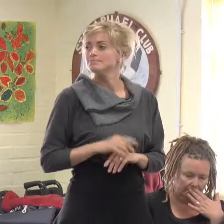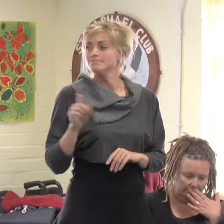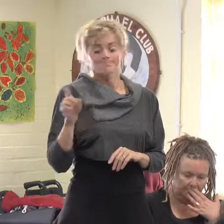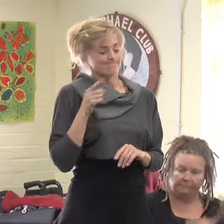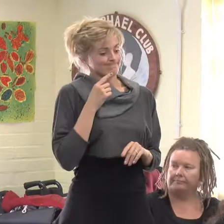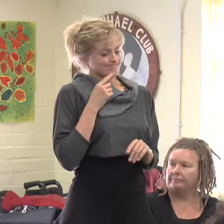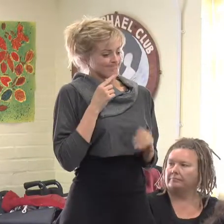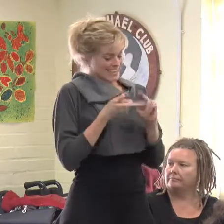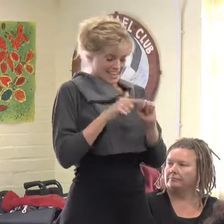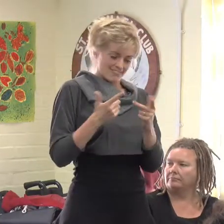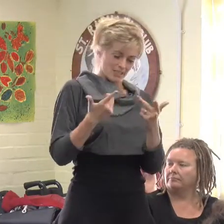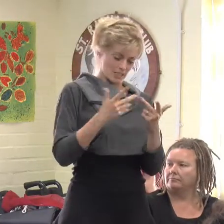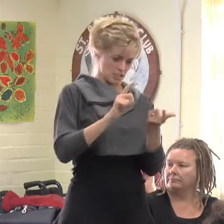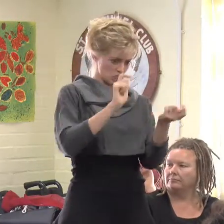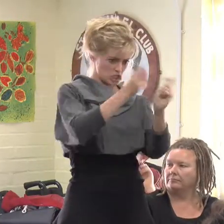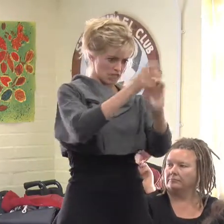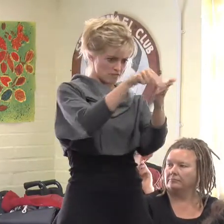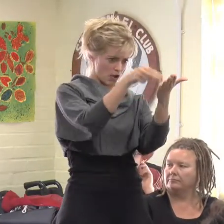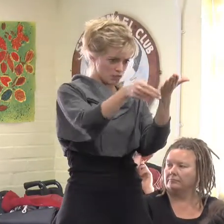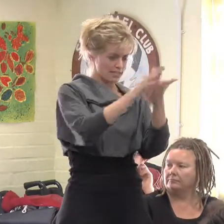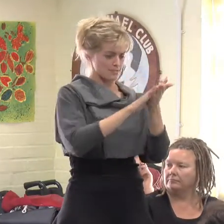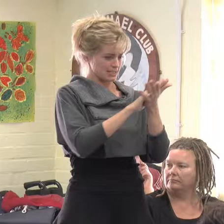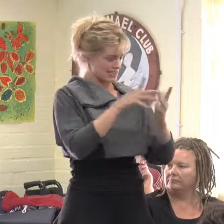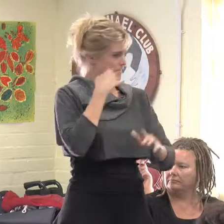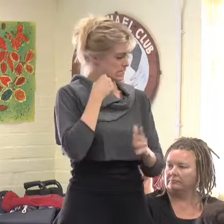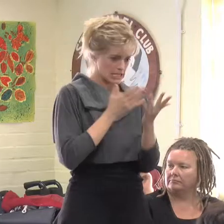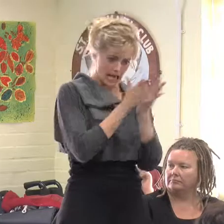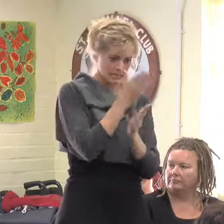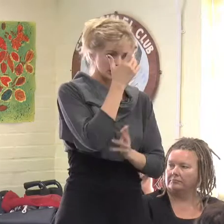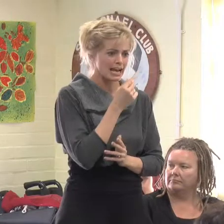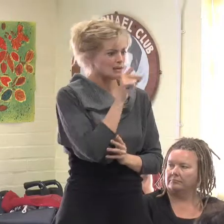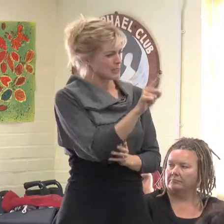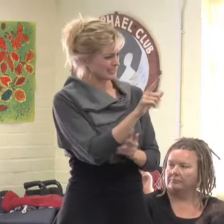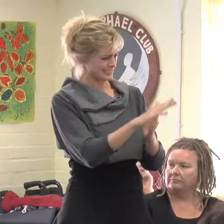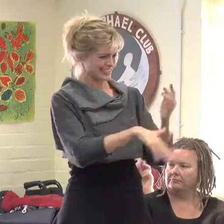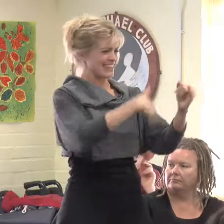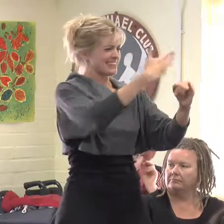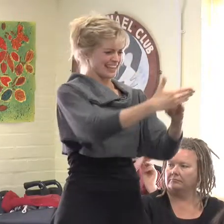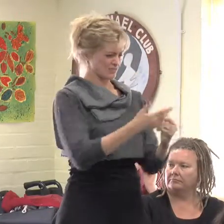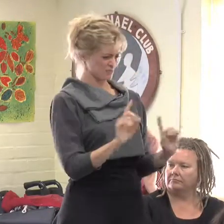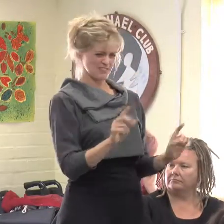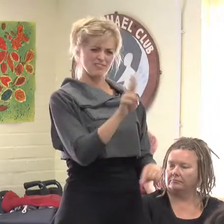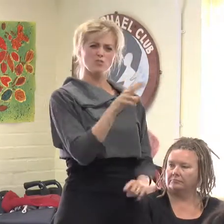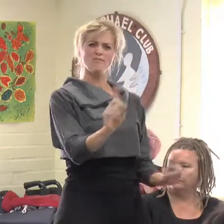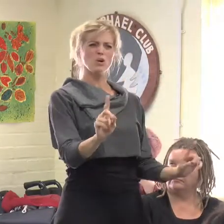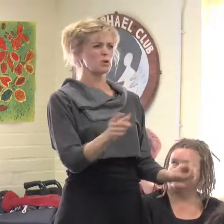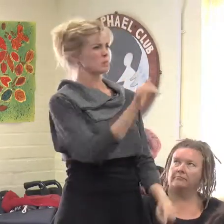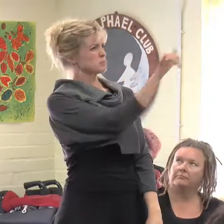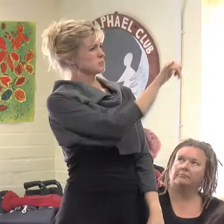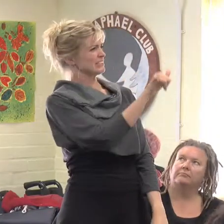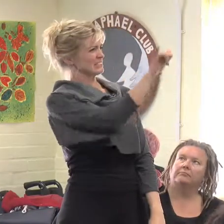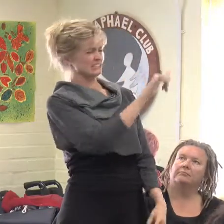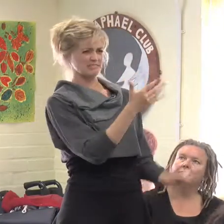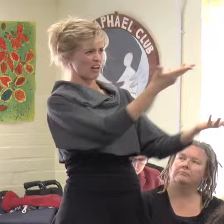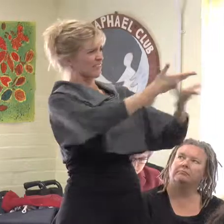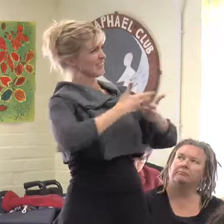no good making it easier in practical terms for people to vote if they don't have anything that they really want to vote for. And I